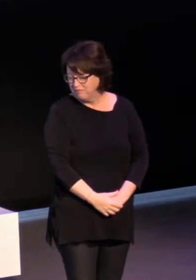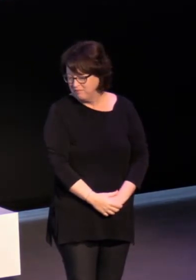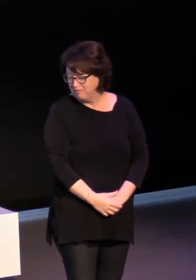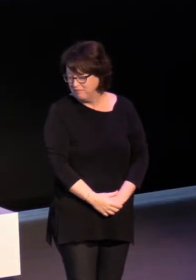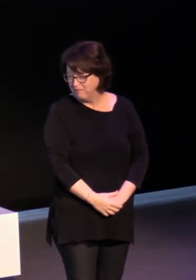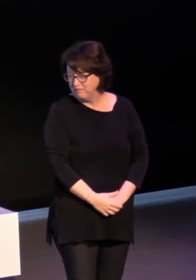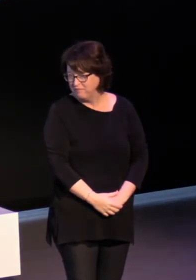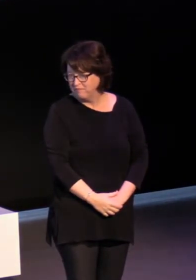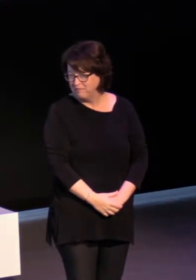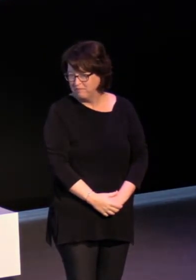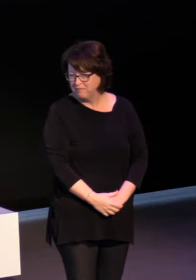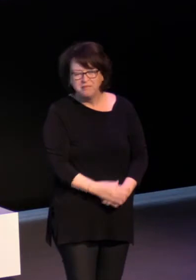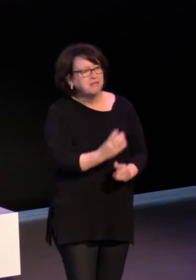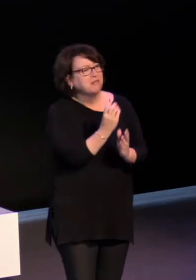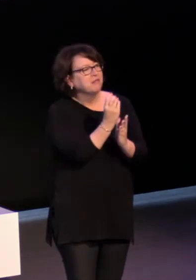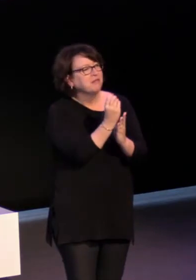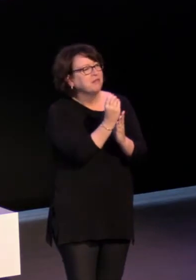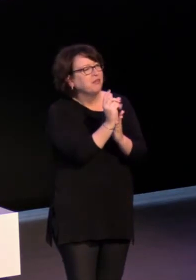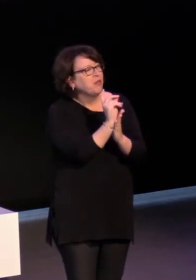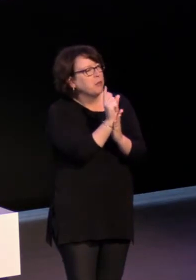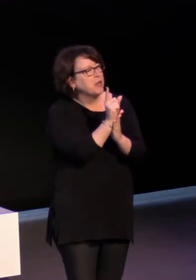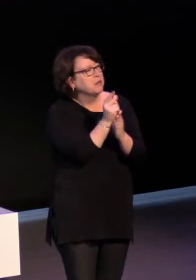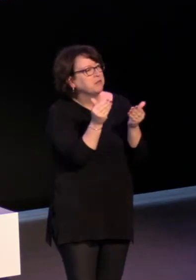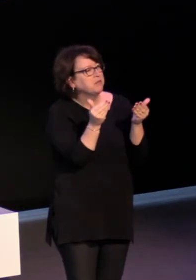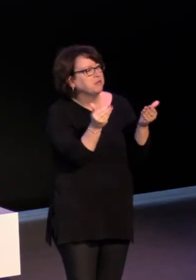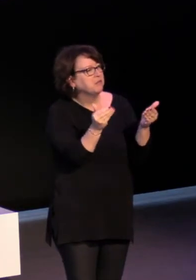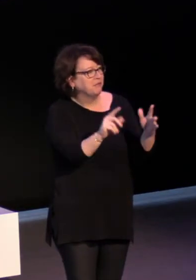Give everyone a couple more minutes.